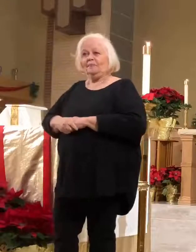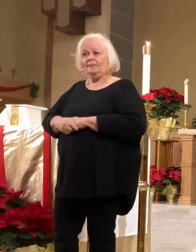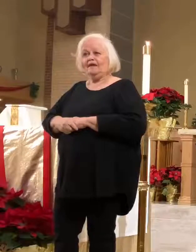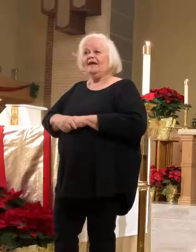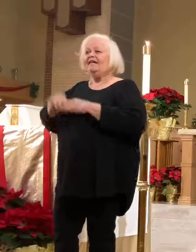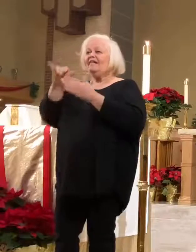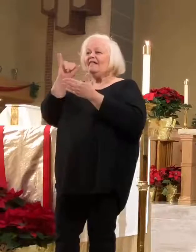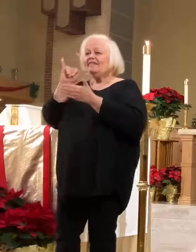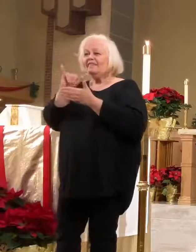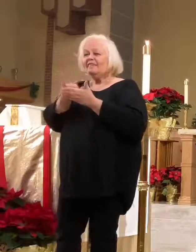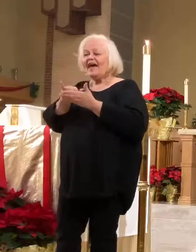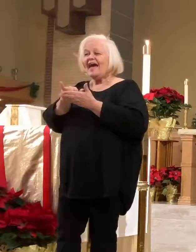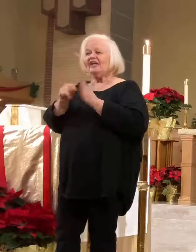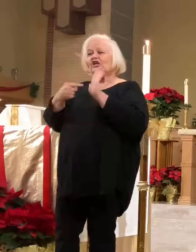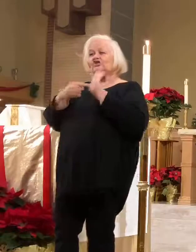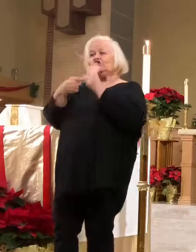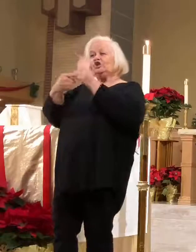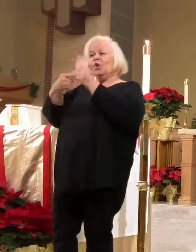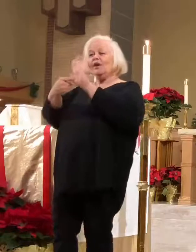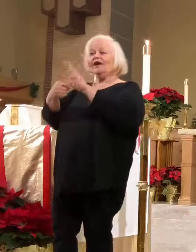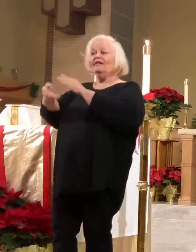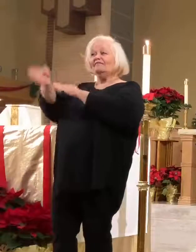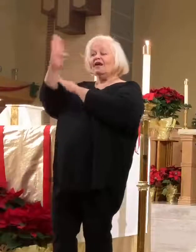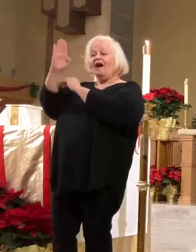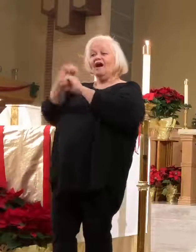That manifestation of God's love